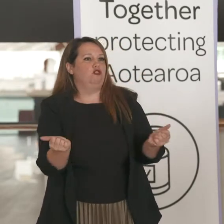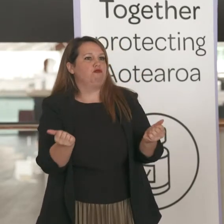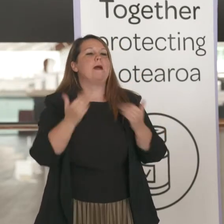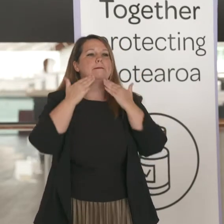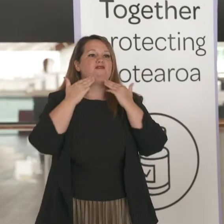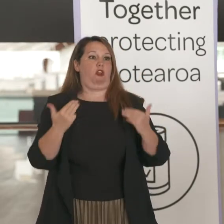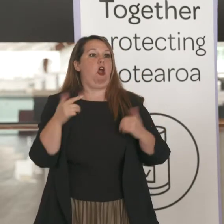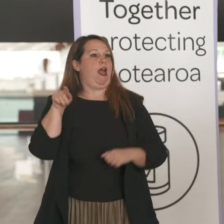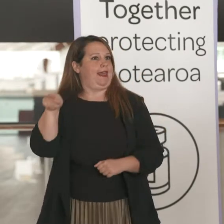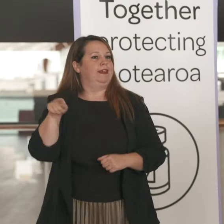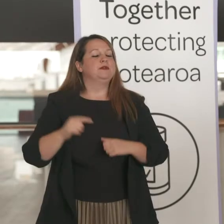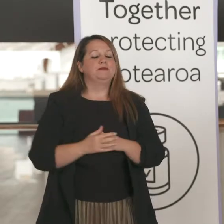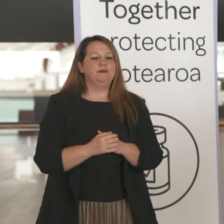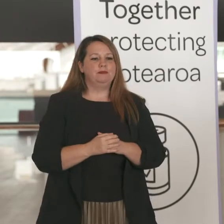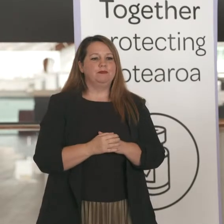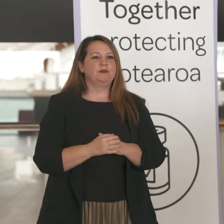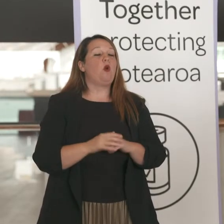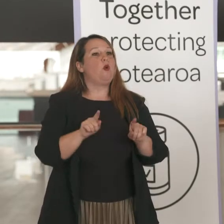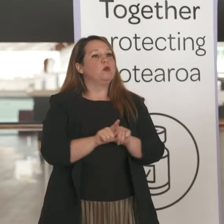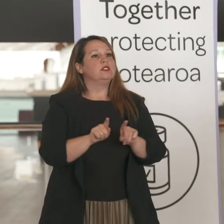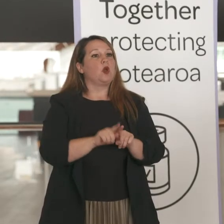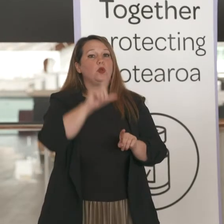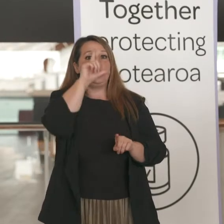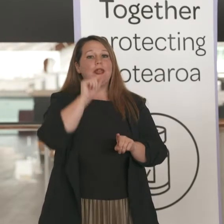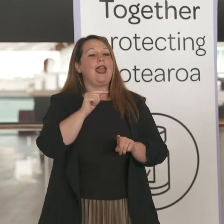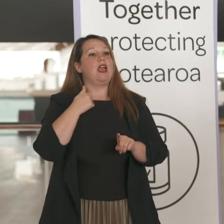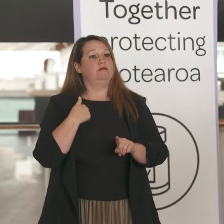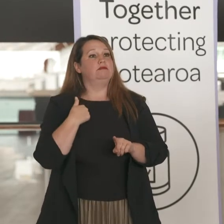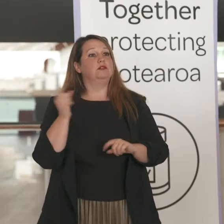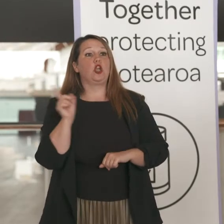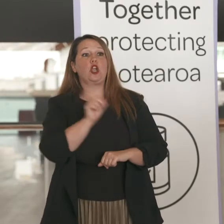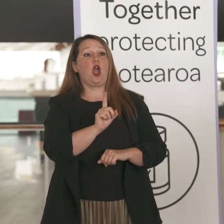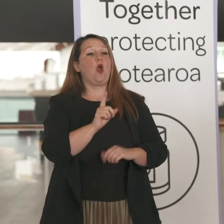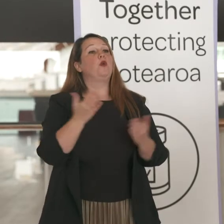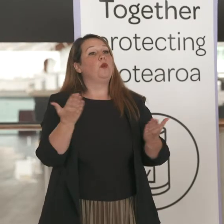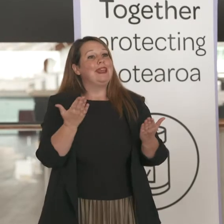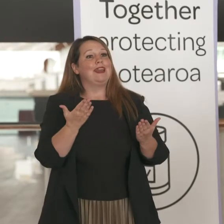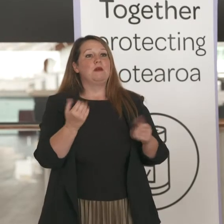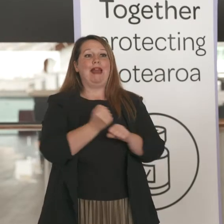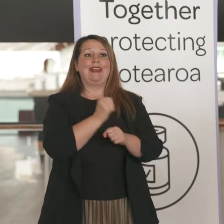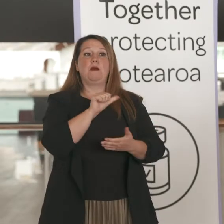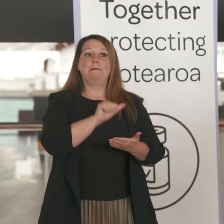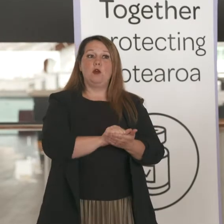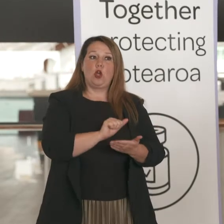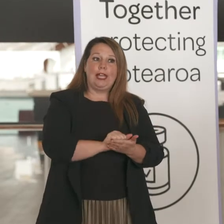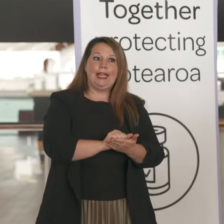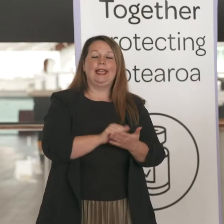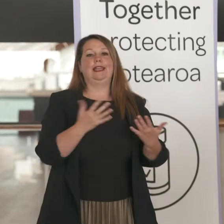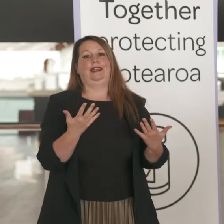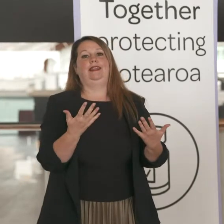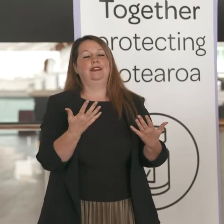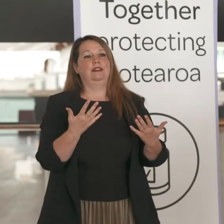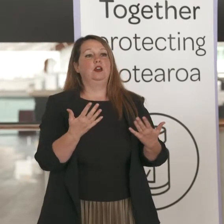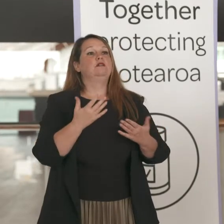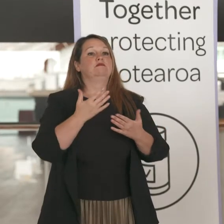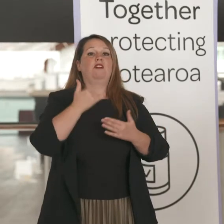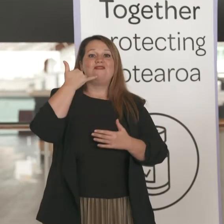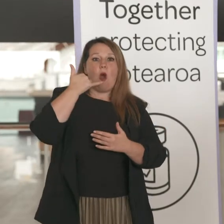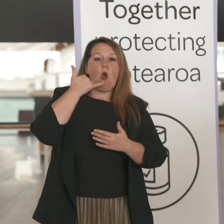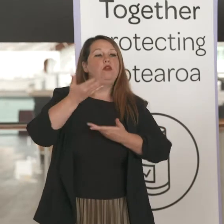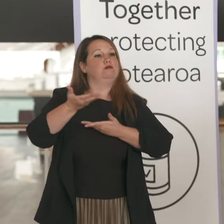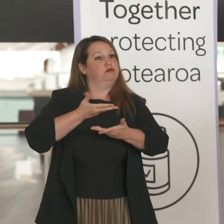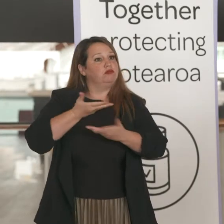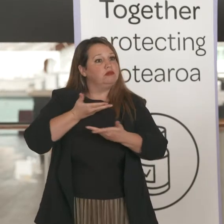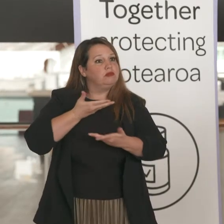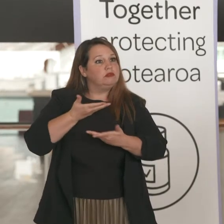reminder, you can always visit, make a booking, talk to us over the phone, and we can